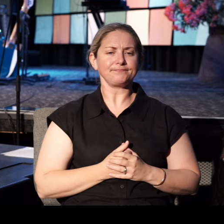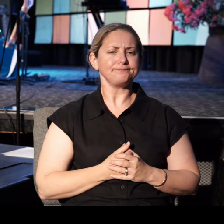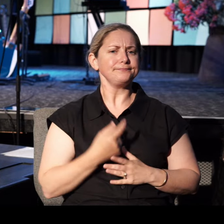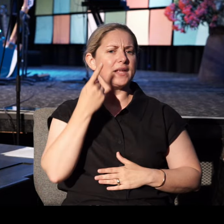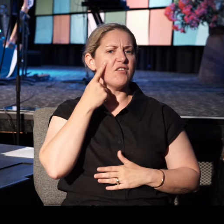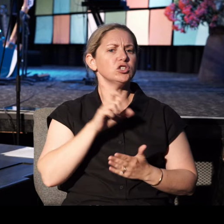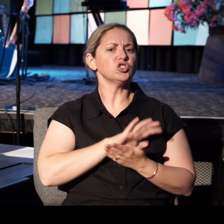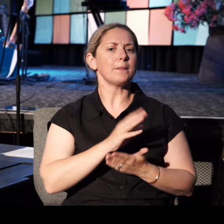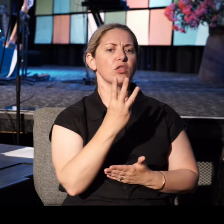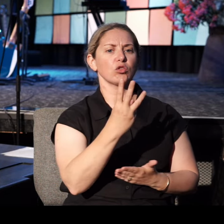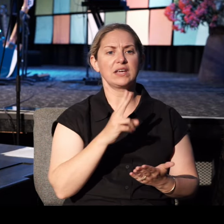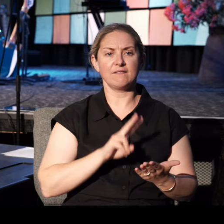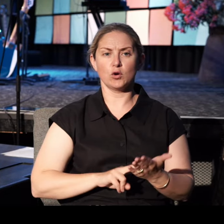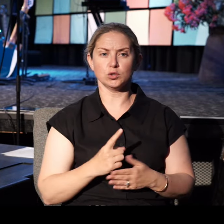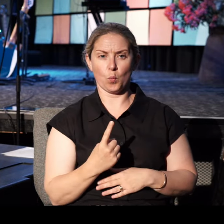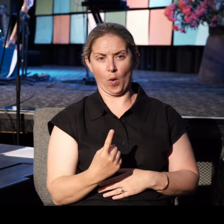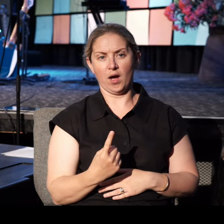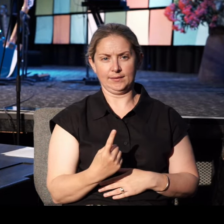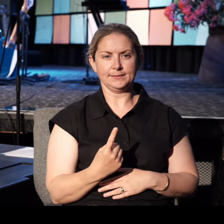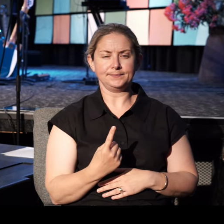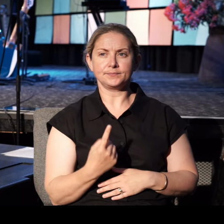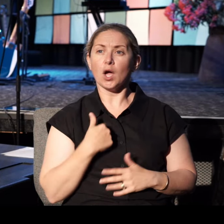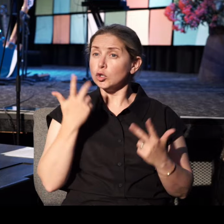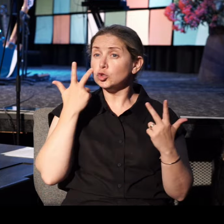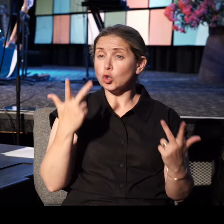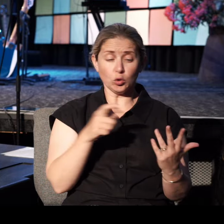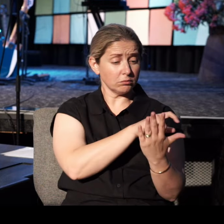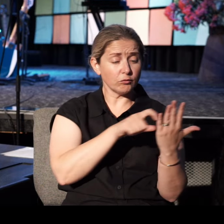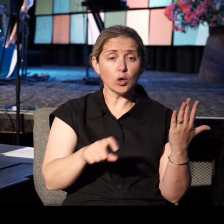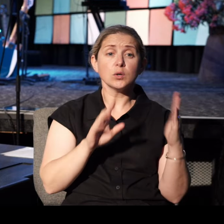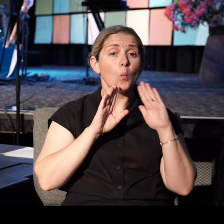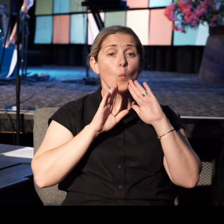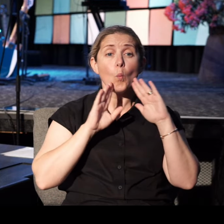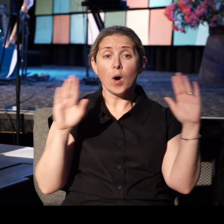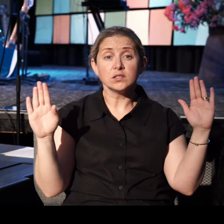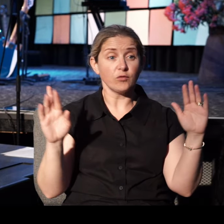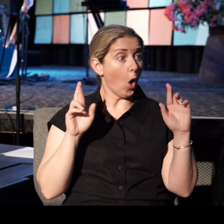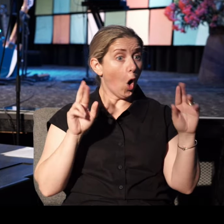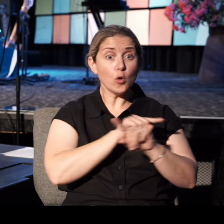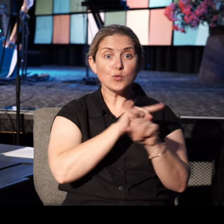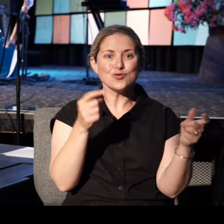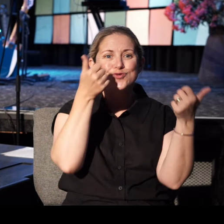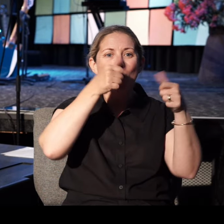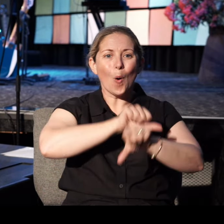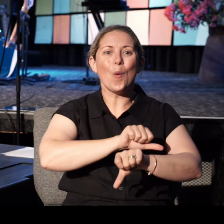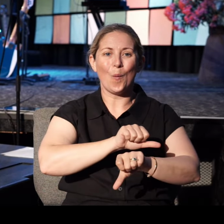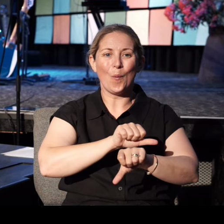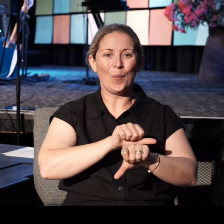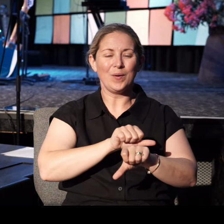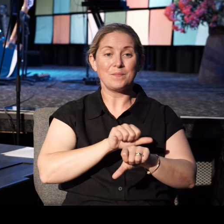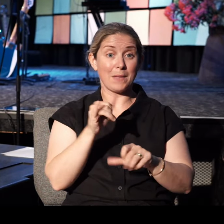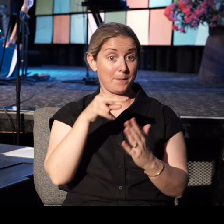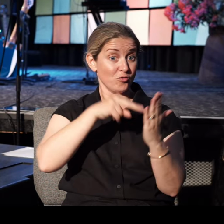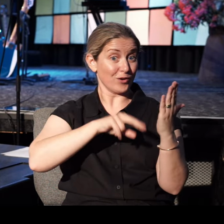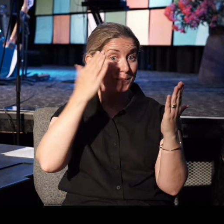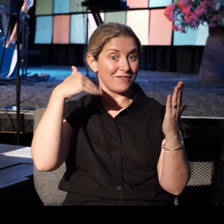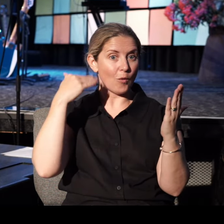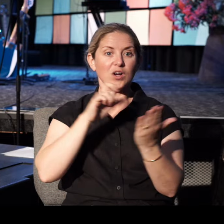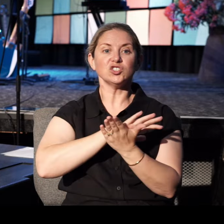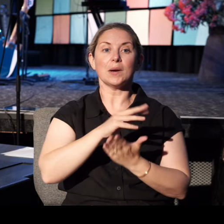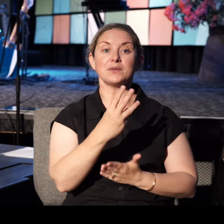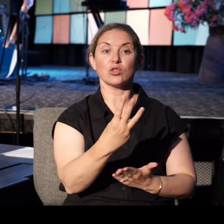verse 1, and let me show you the first wonderful verse that's there. And I hope it's one you're familiar with previously. But chapter 3, verse